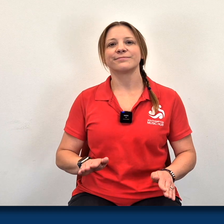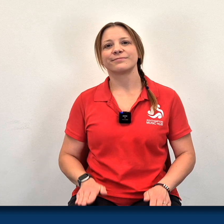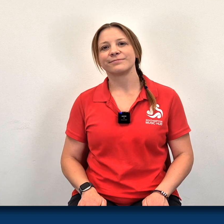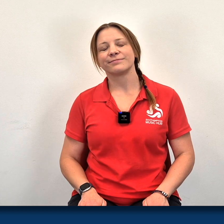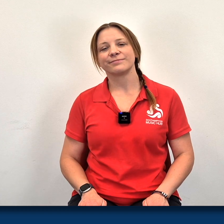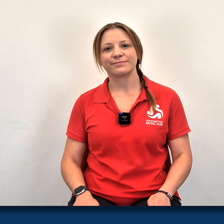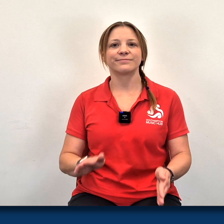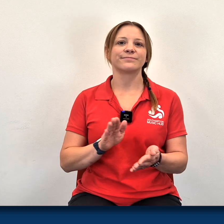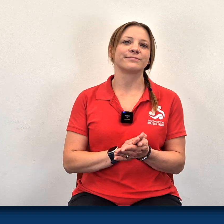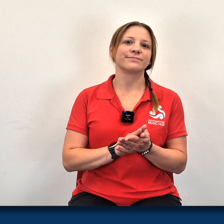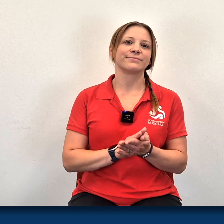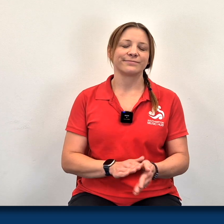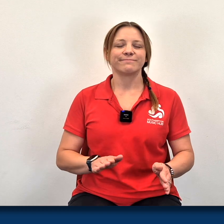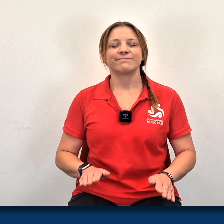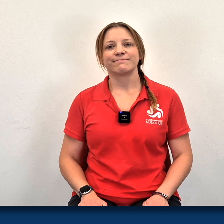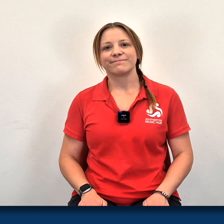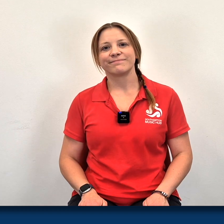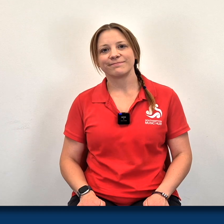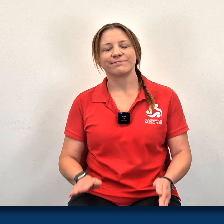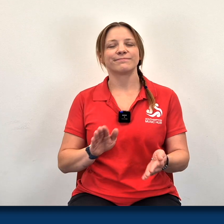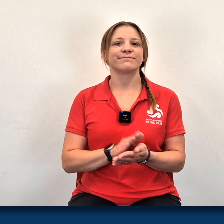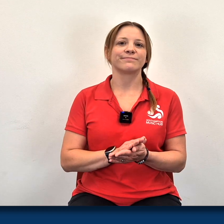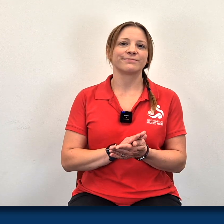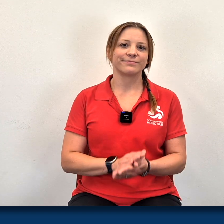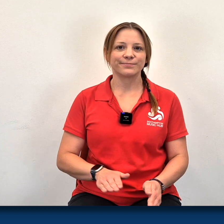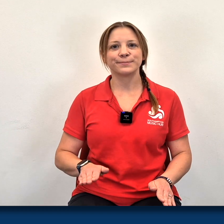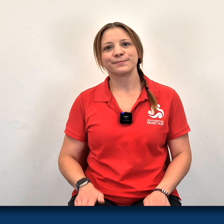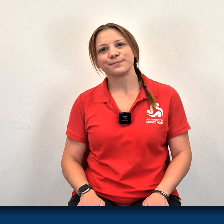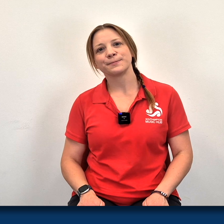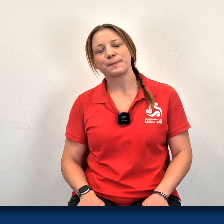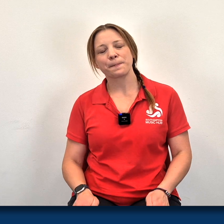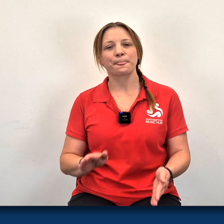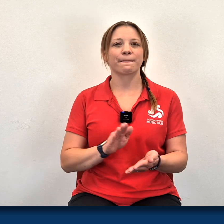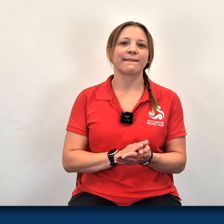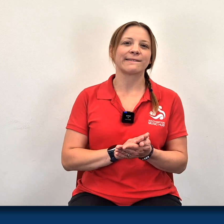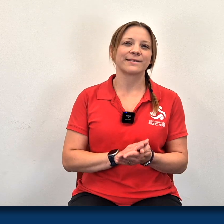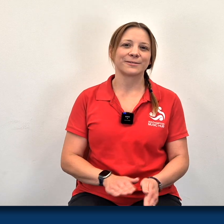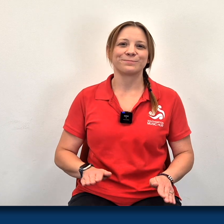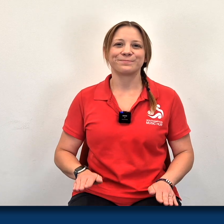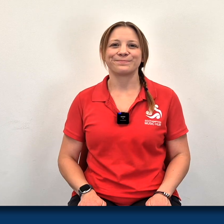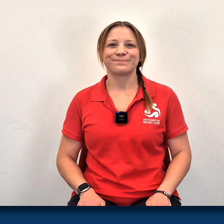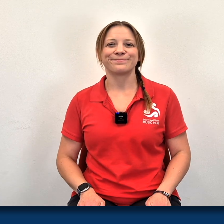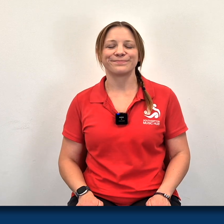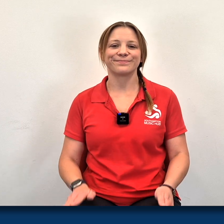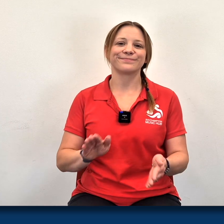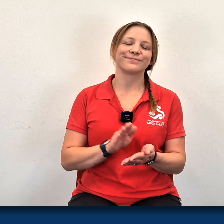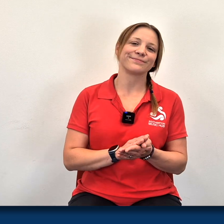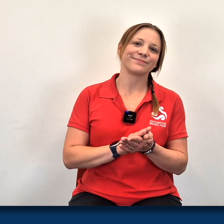peek. But night after night the keeper told him no. So one evening when the keeper